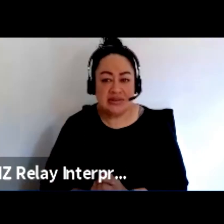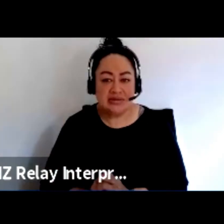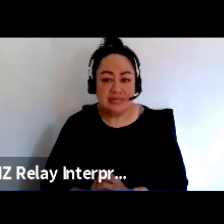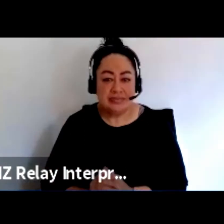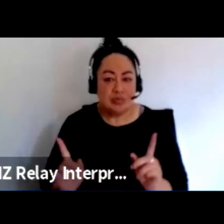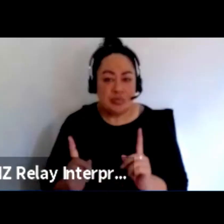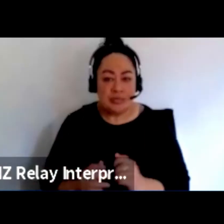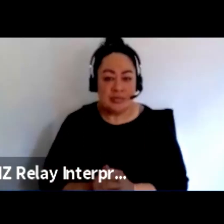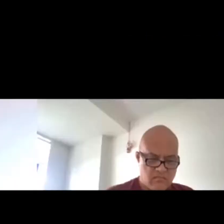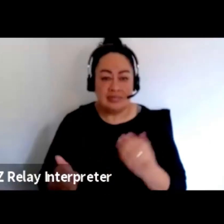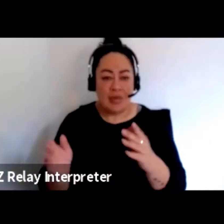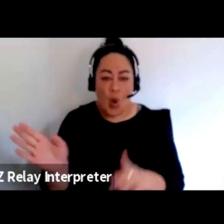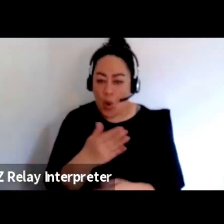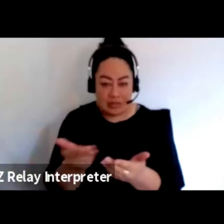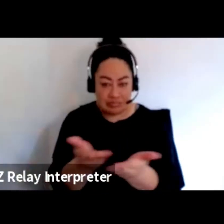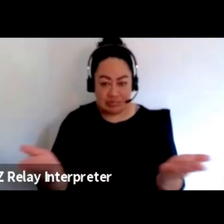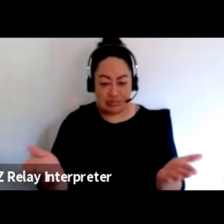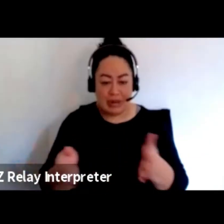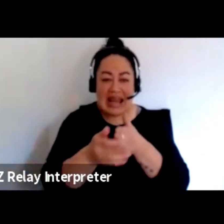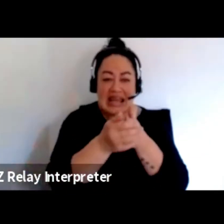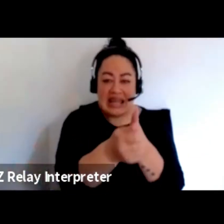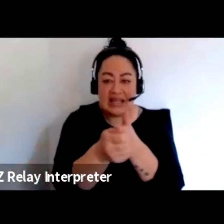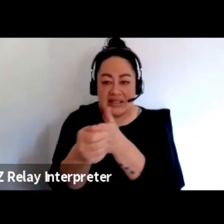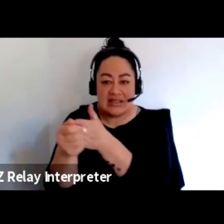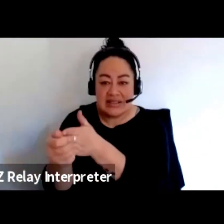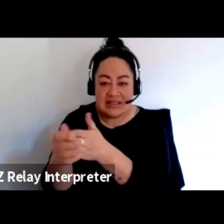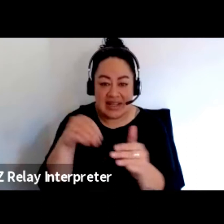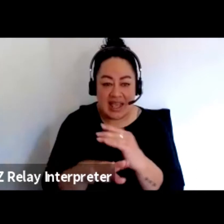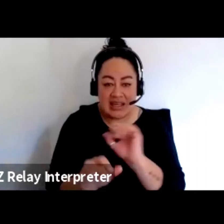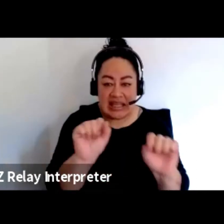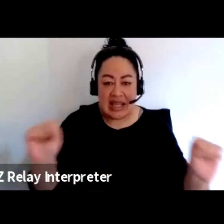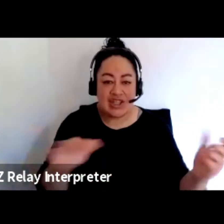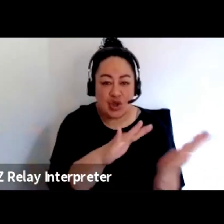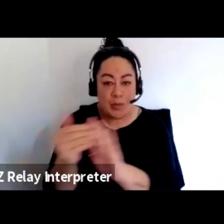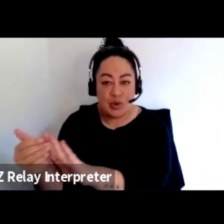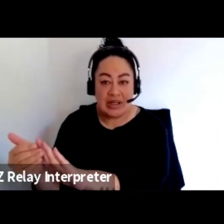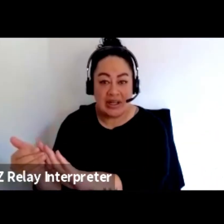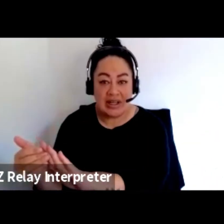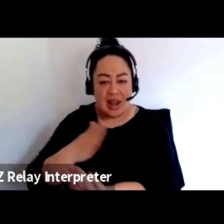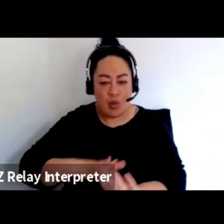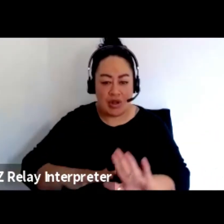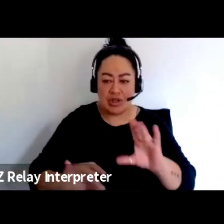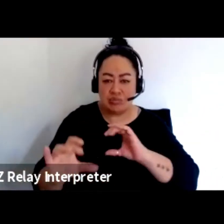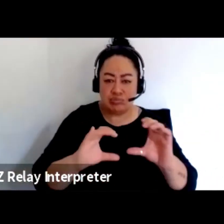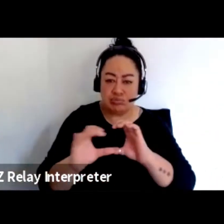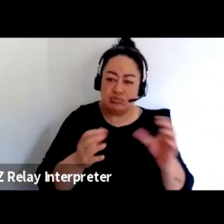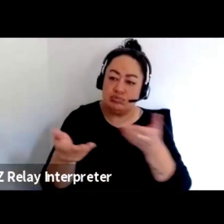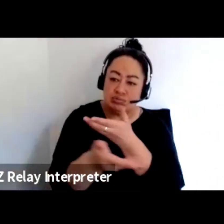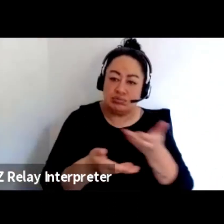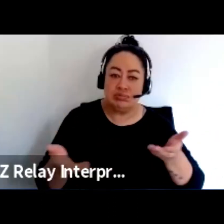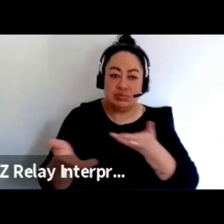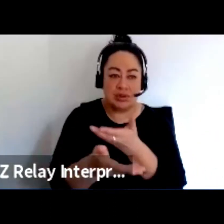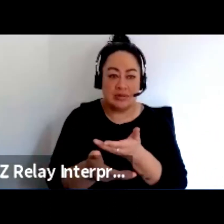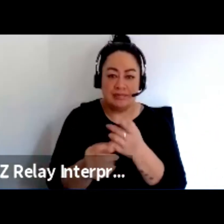are leaders in your communities. And we wanted to have a conversation where you get to ask specialists